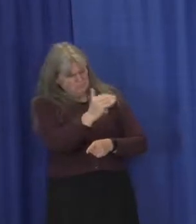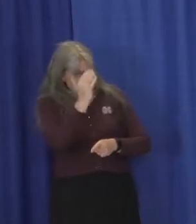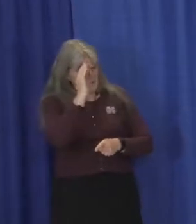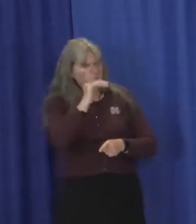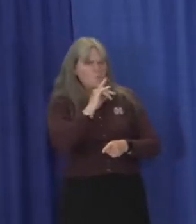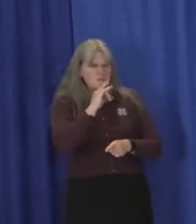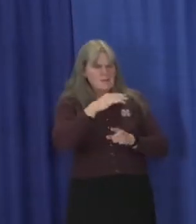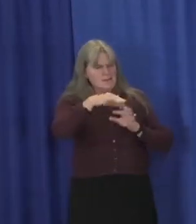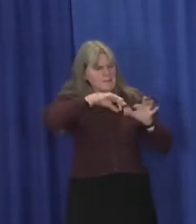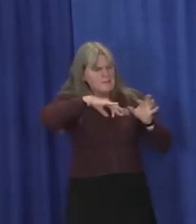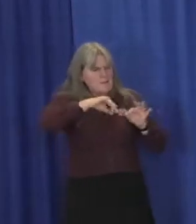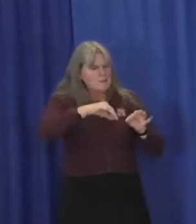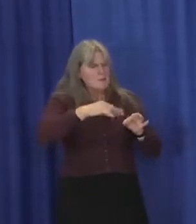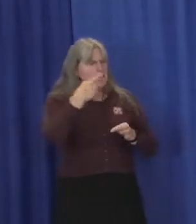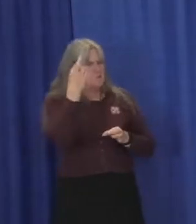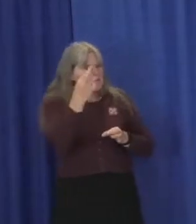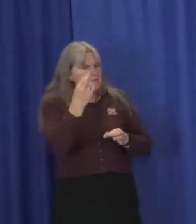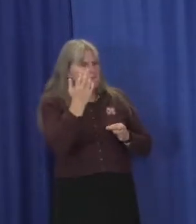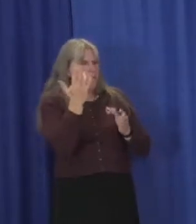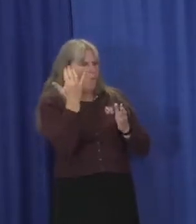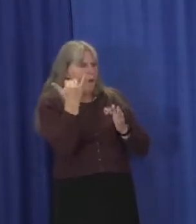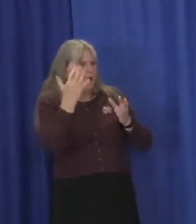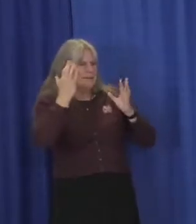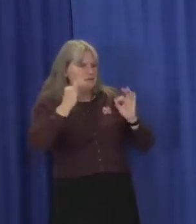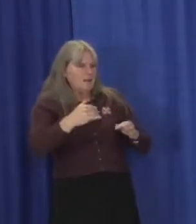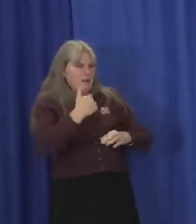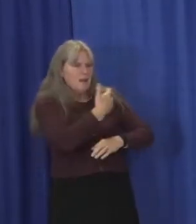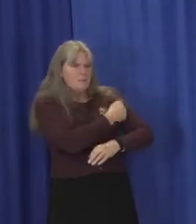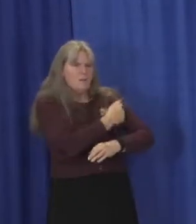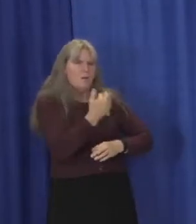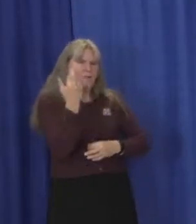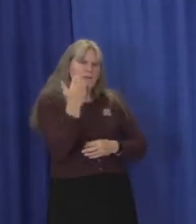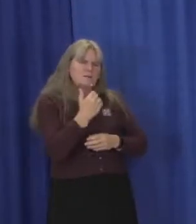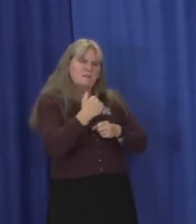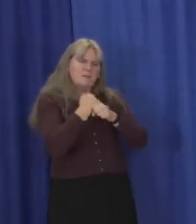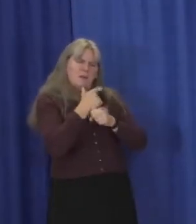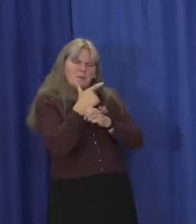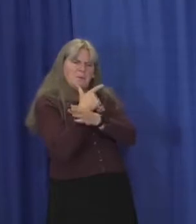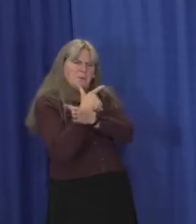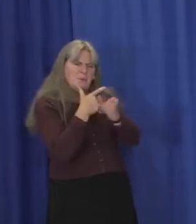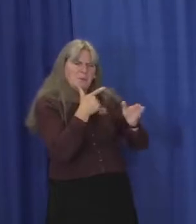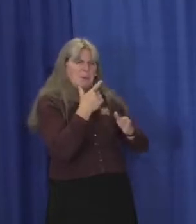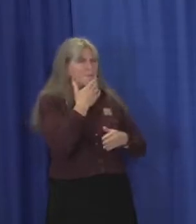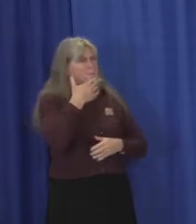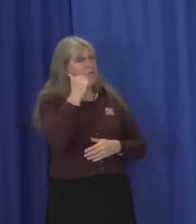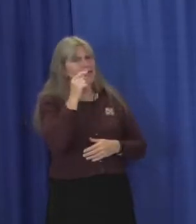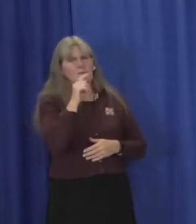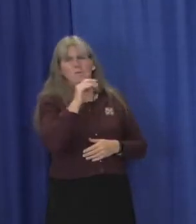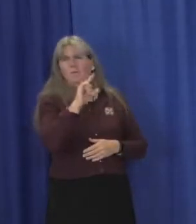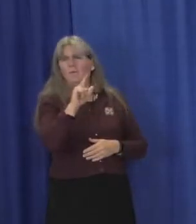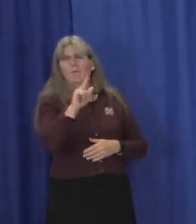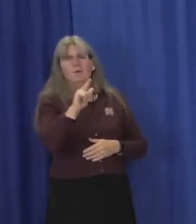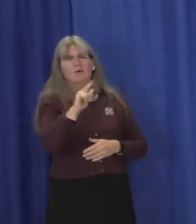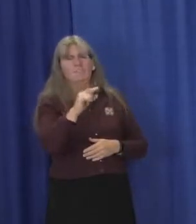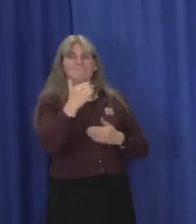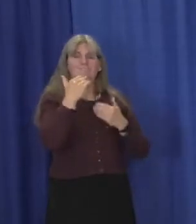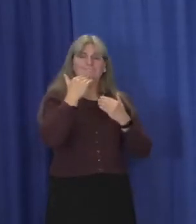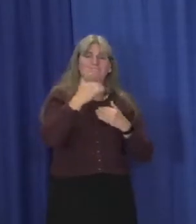shot and what you are protecting and what is important, because this really is our best tool. Thank